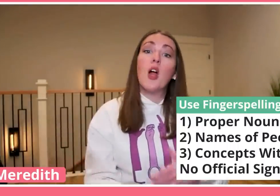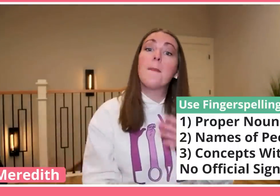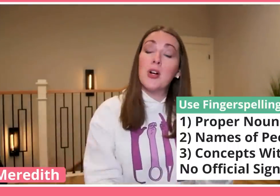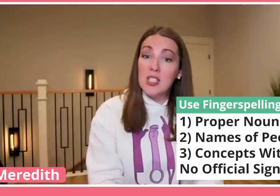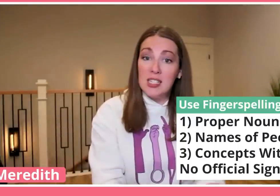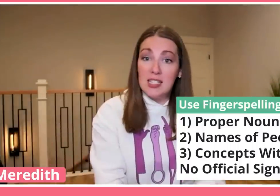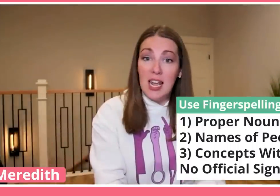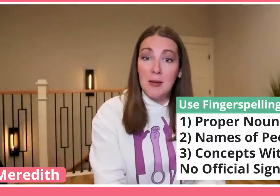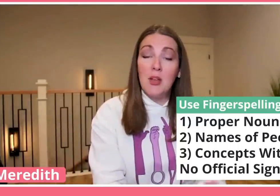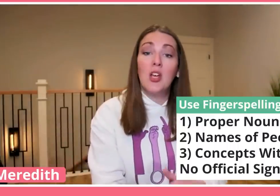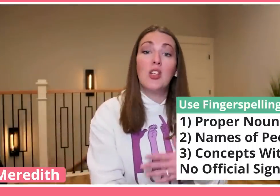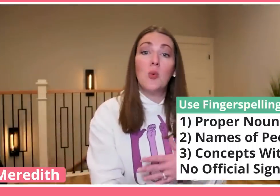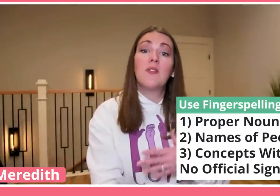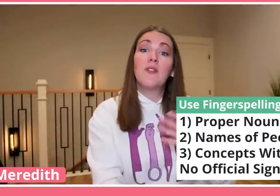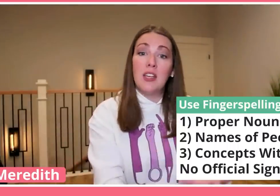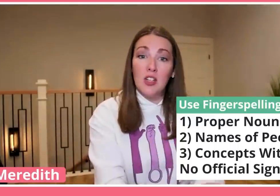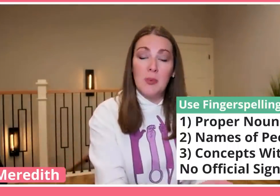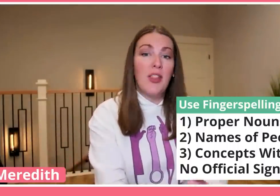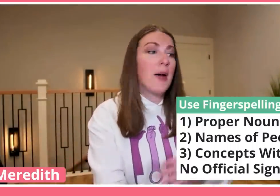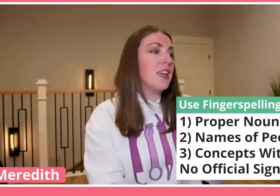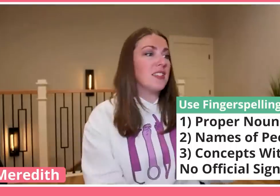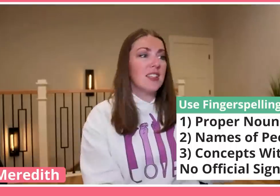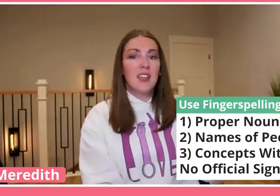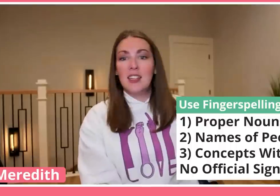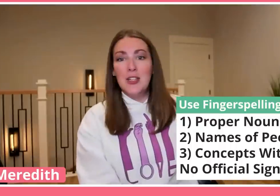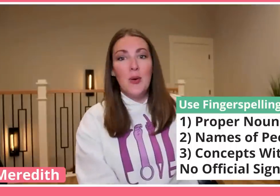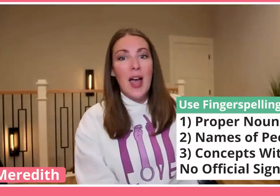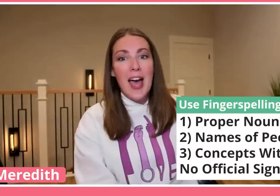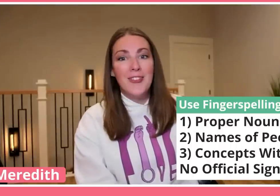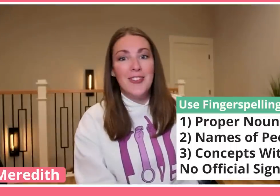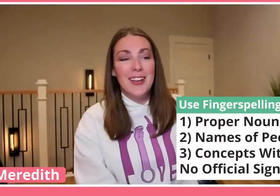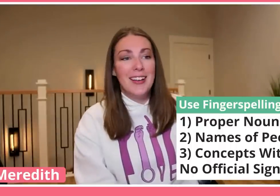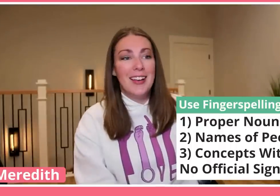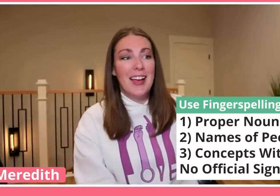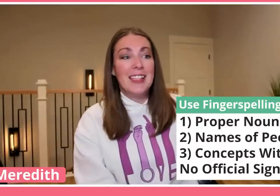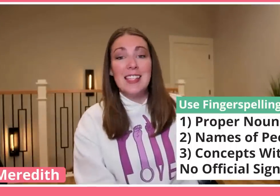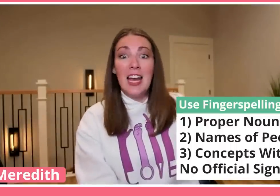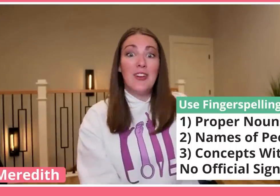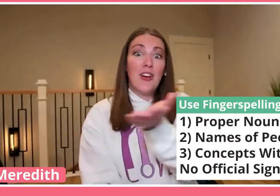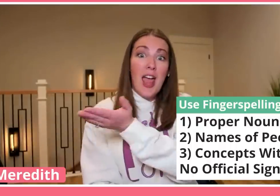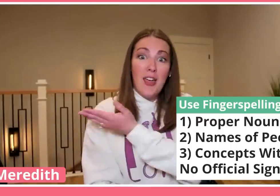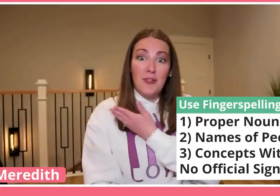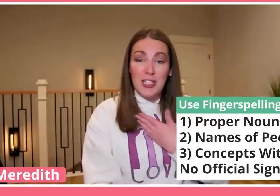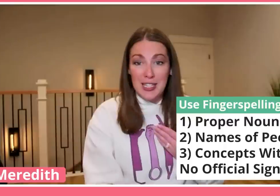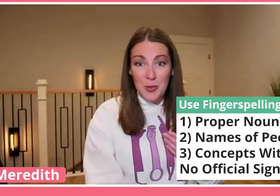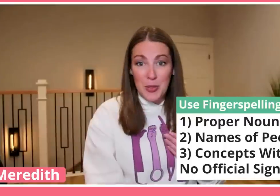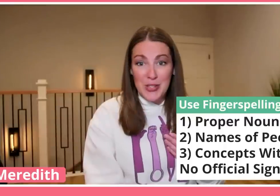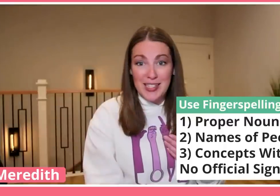a person's name. You would fingerspell that because you don't have a sign for every single person's